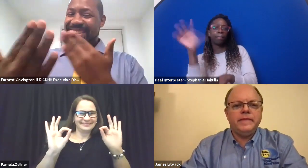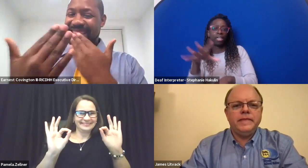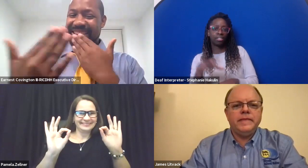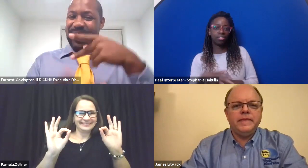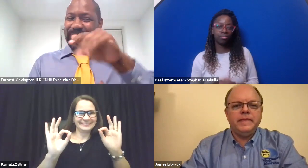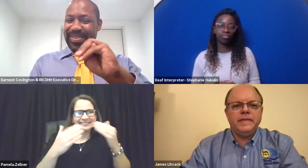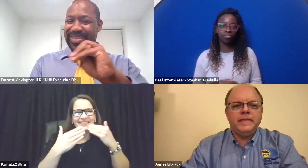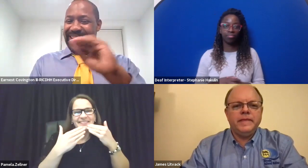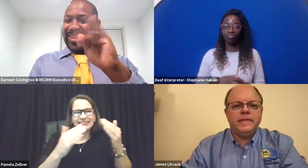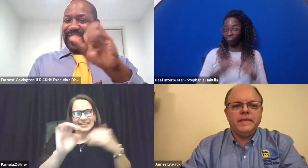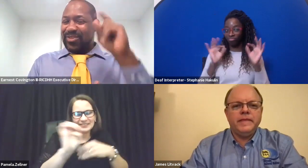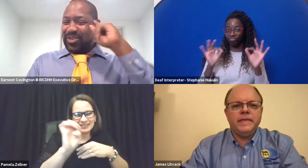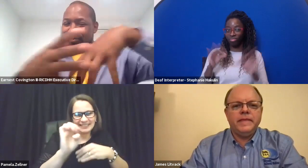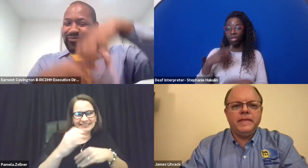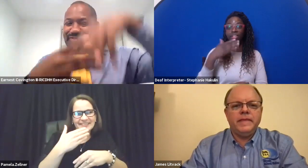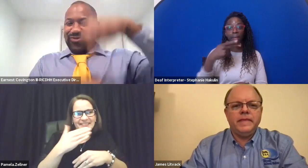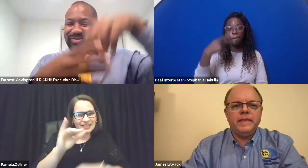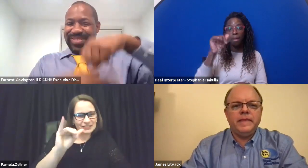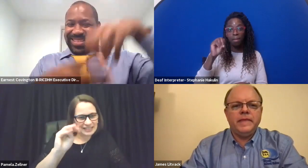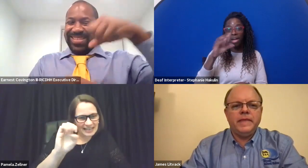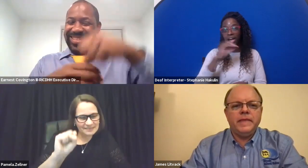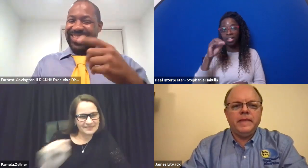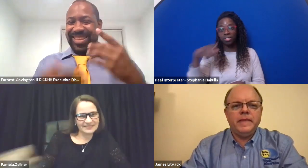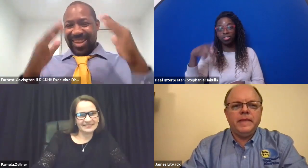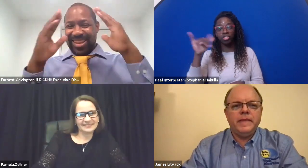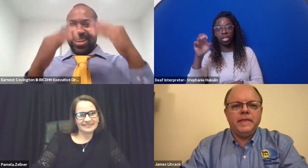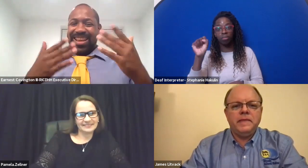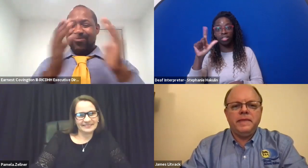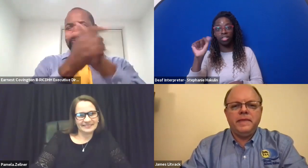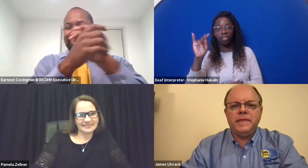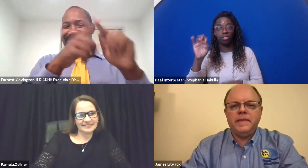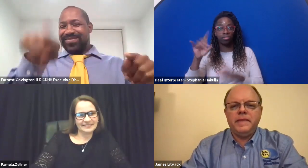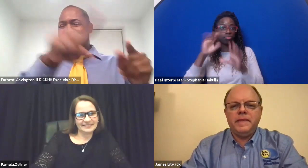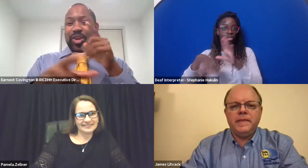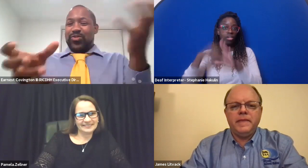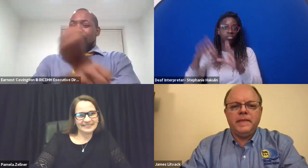Sorry, Joan, I got You've been asked to open your window.